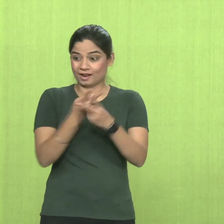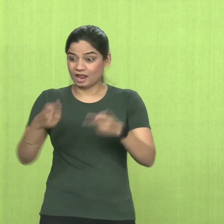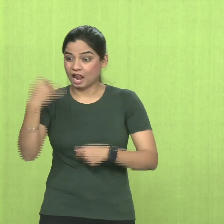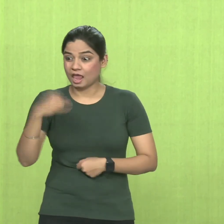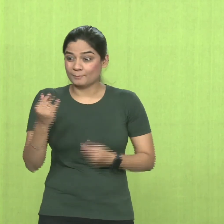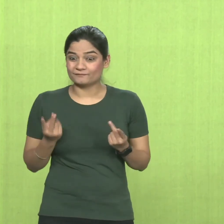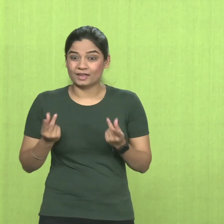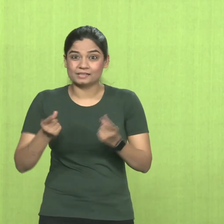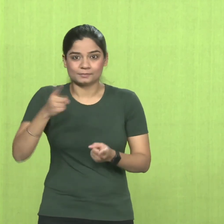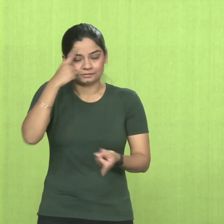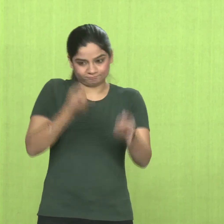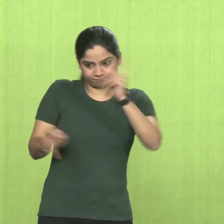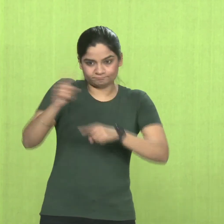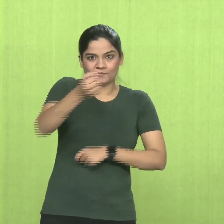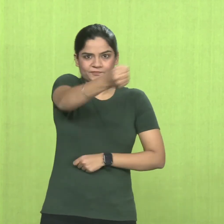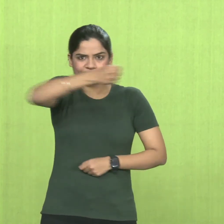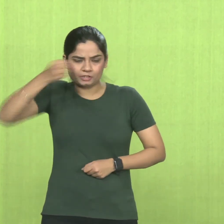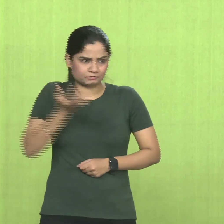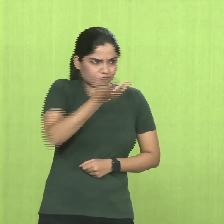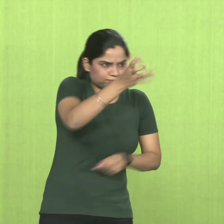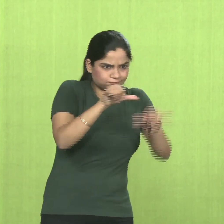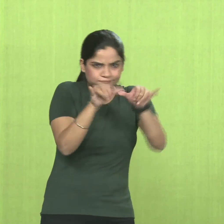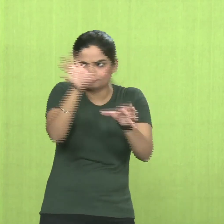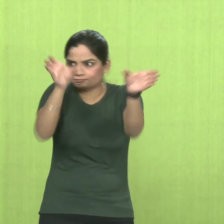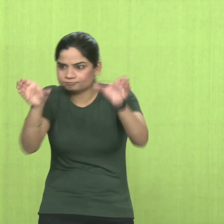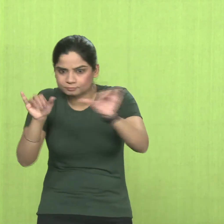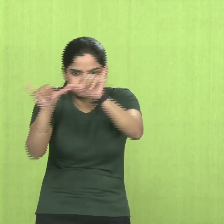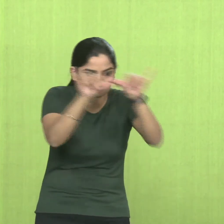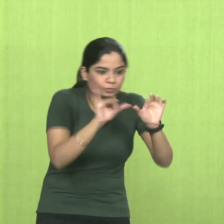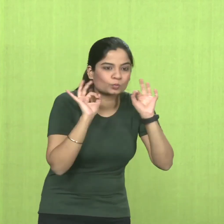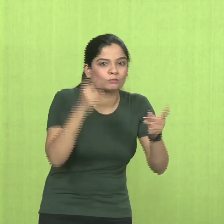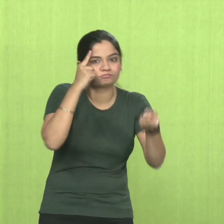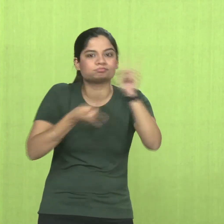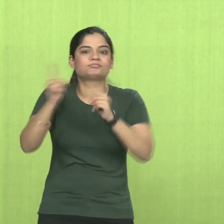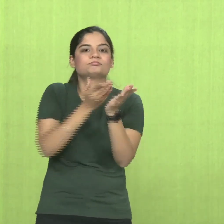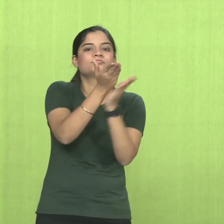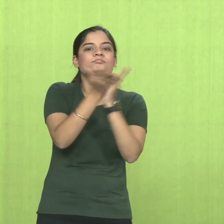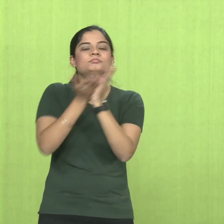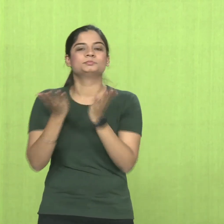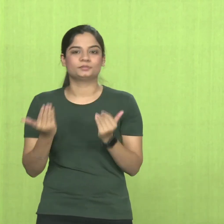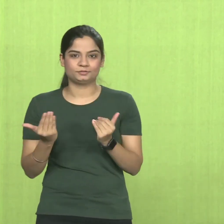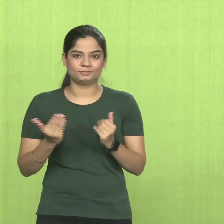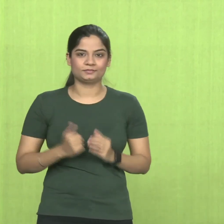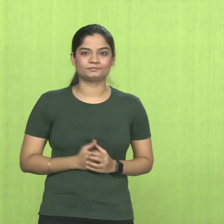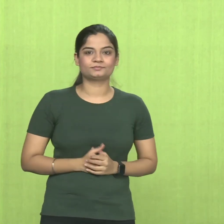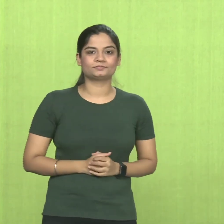Keep the perishable foods in cool and dry place or in refrigerator always.